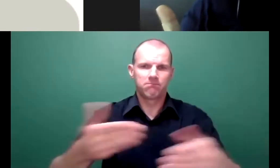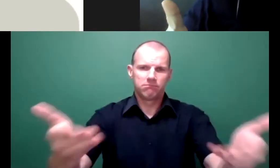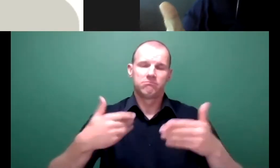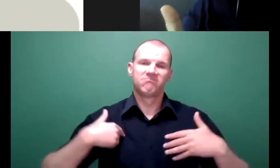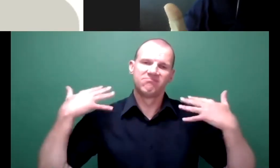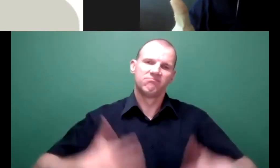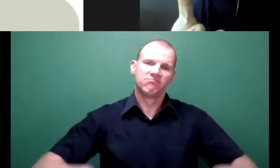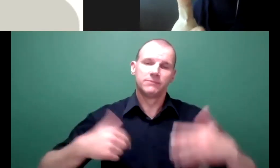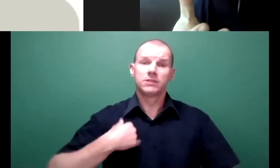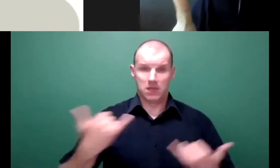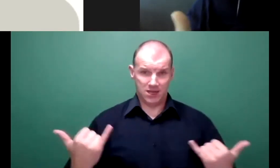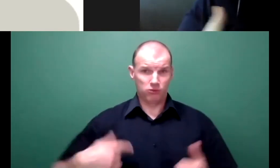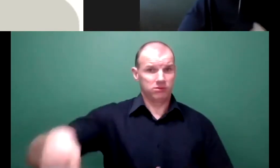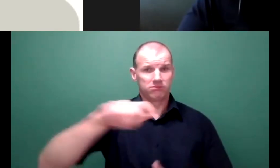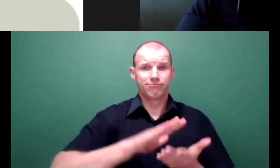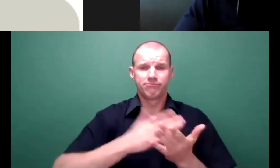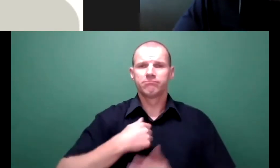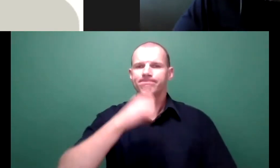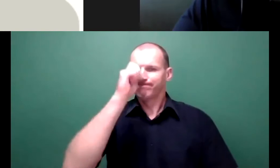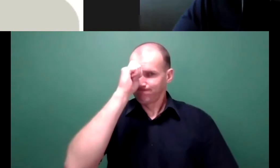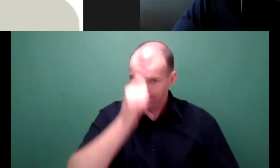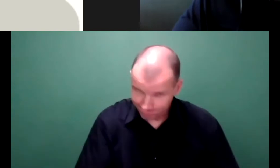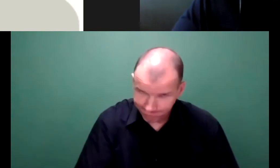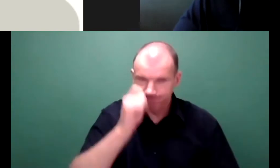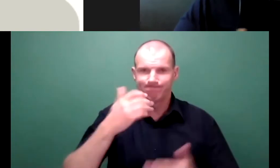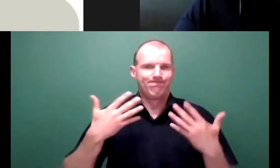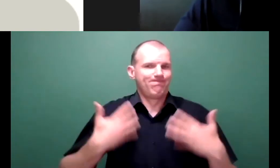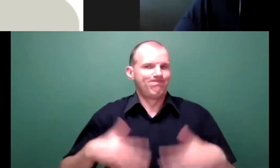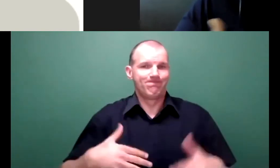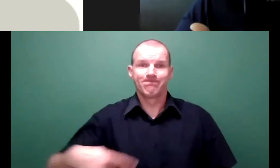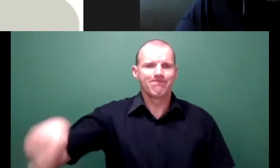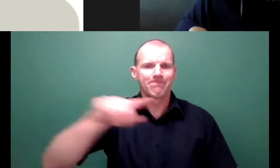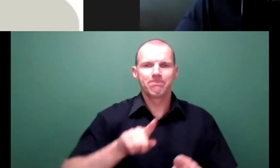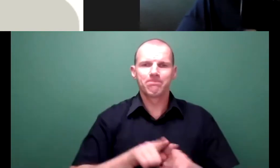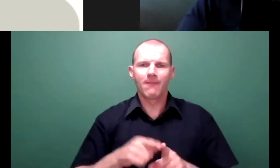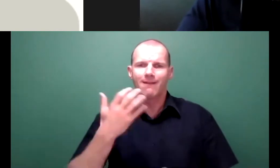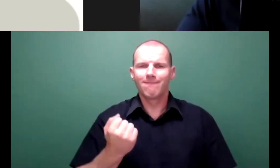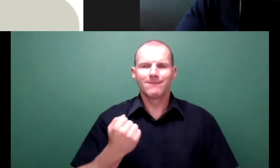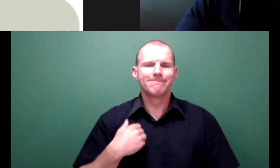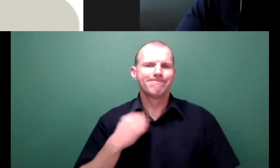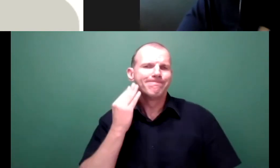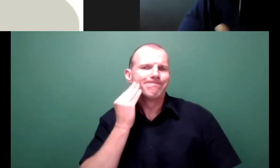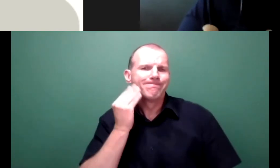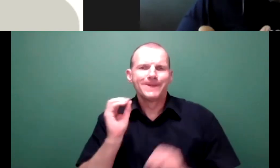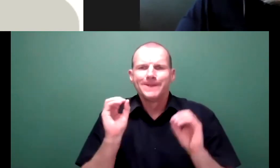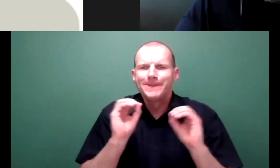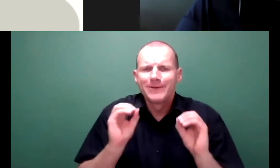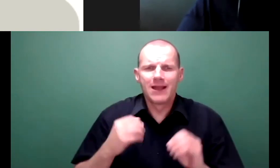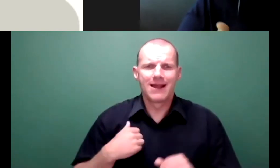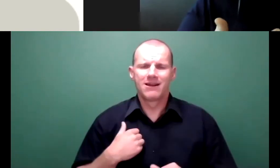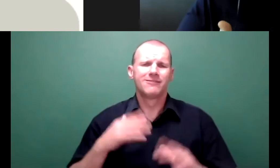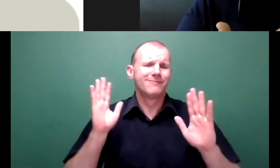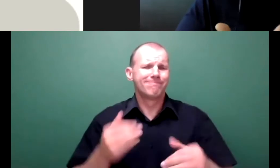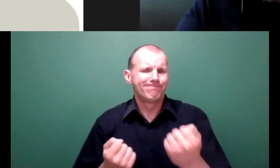interpreters. So thank you for that at the last minute accepting this role of interpreters, and we